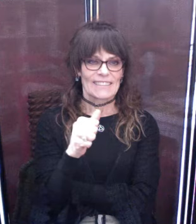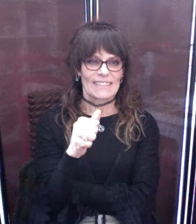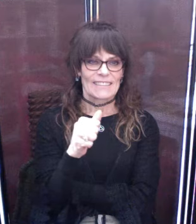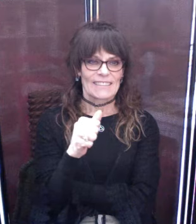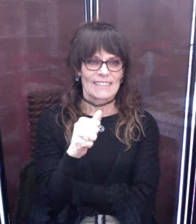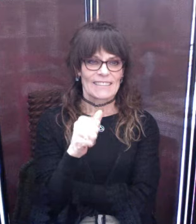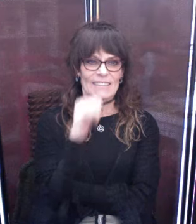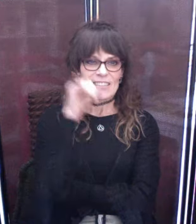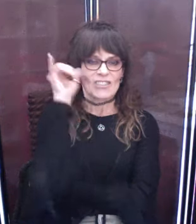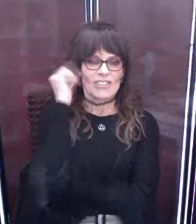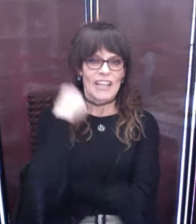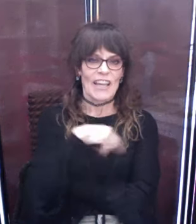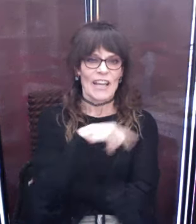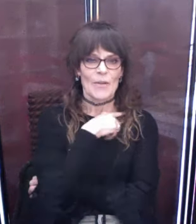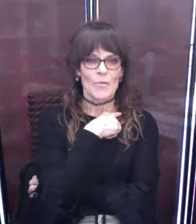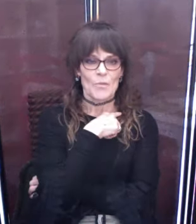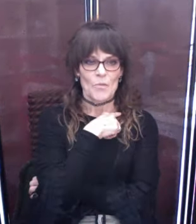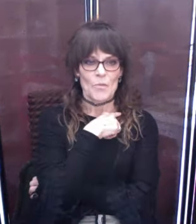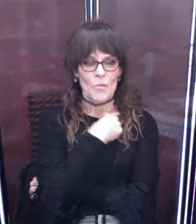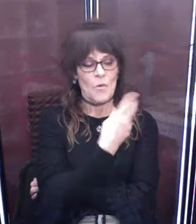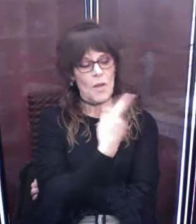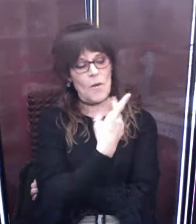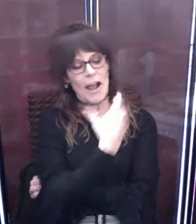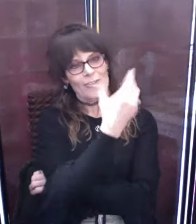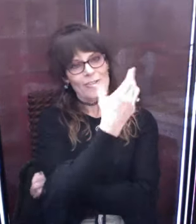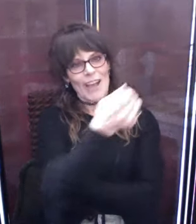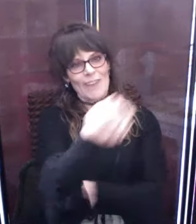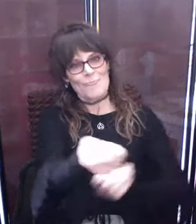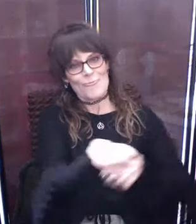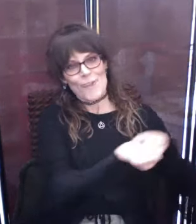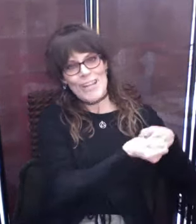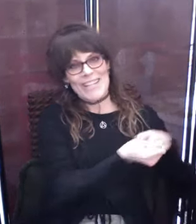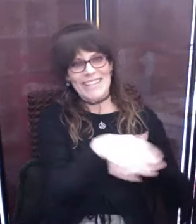Yesterday we were outside raking those leaves, and she